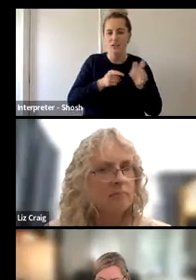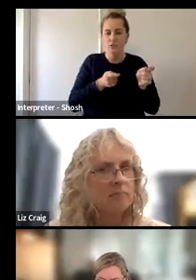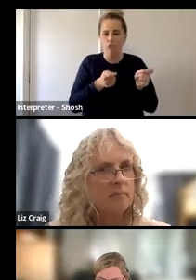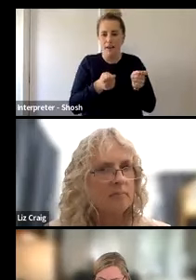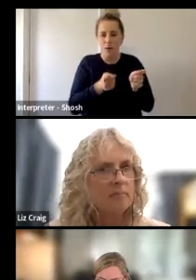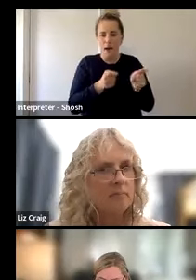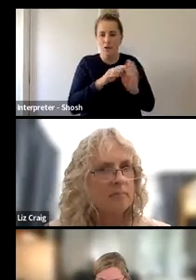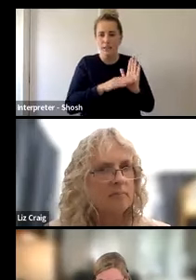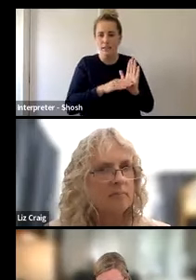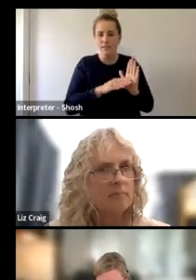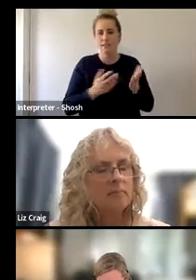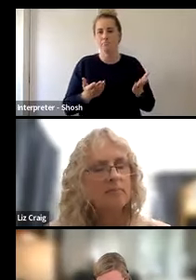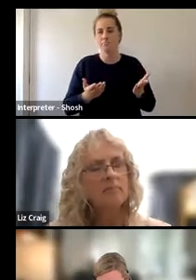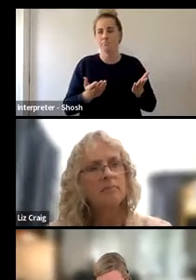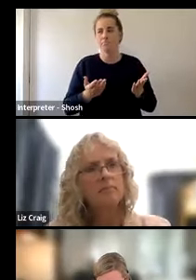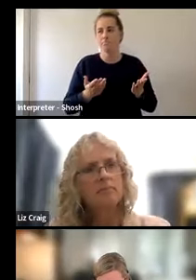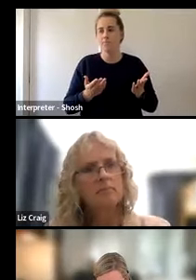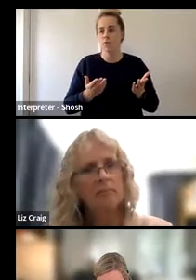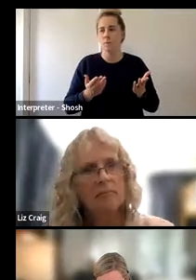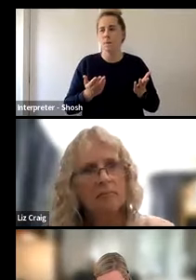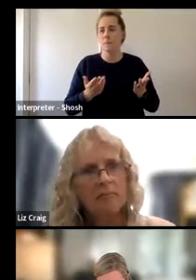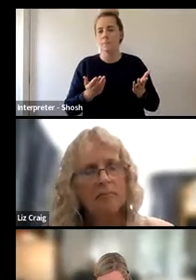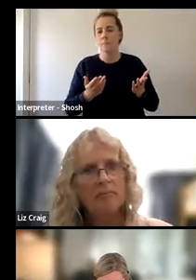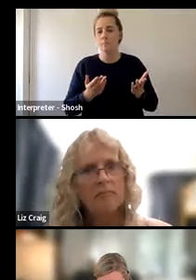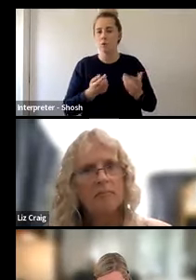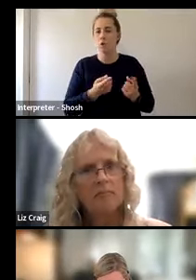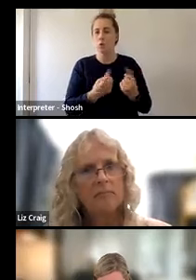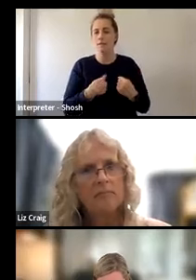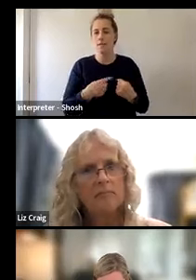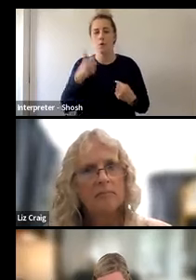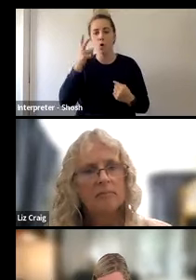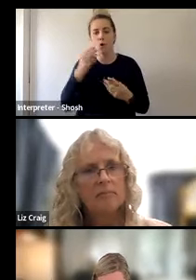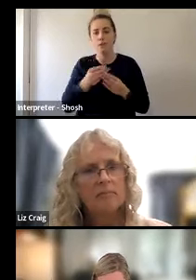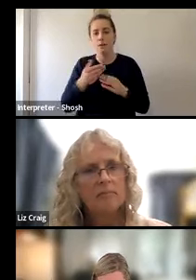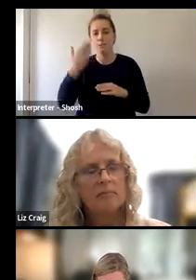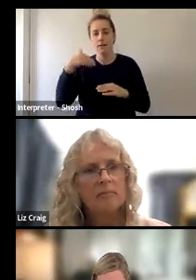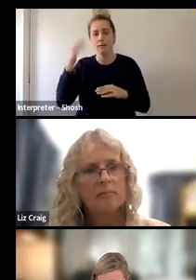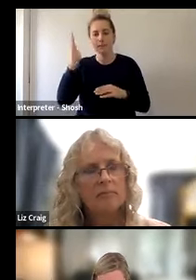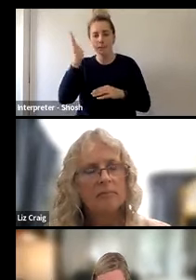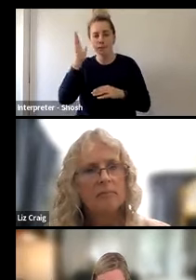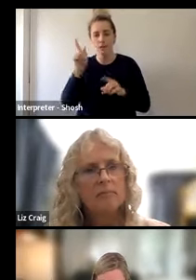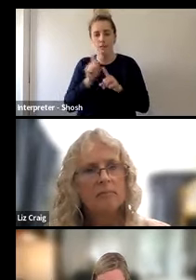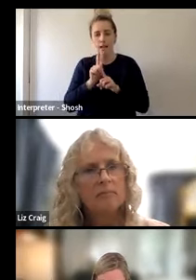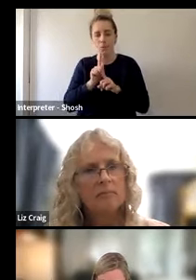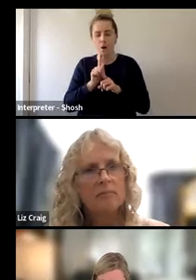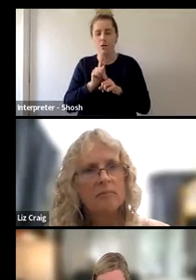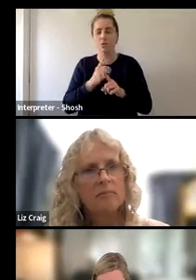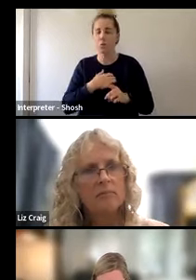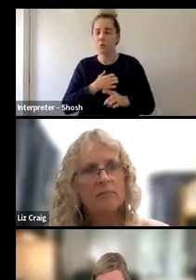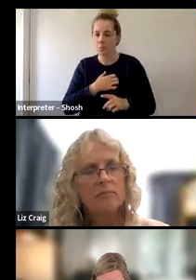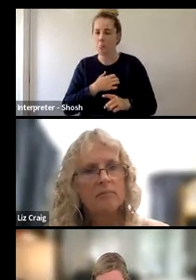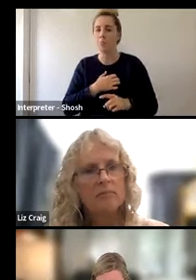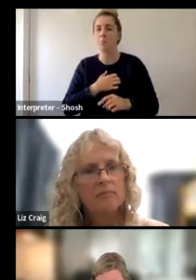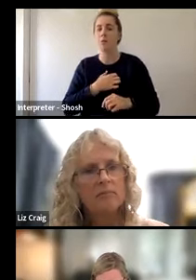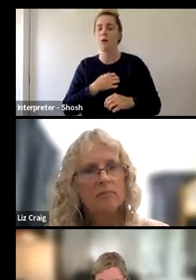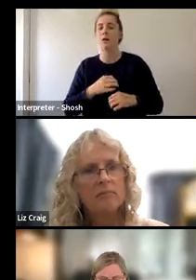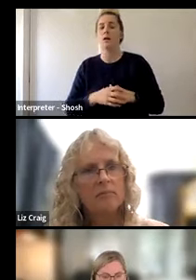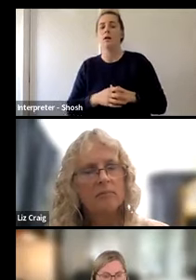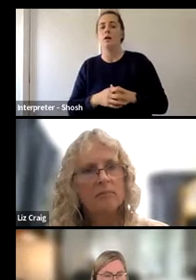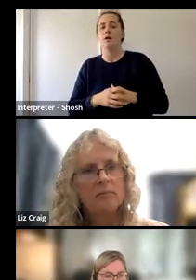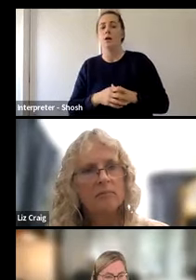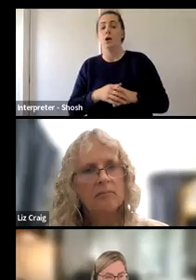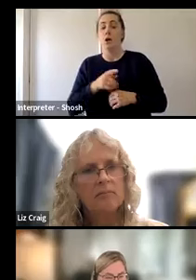And having, you said just heard some of the submissions that are coming forward. So I guess, do